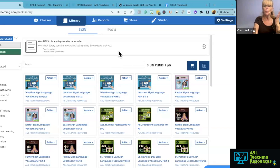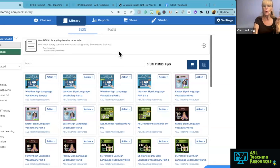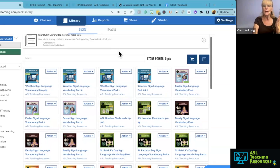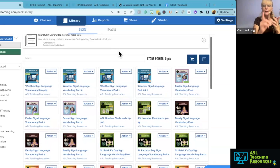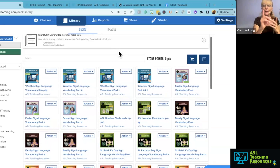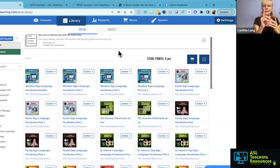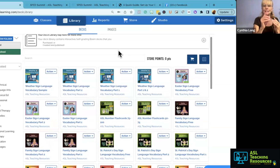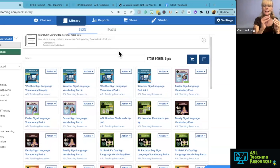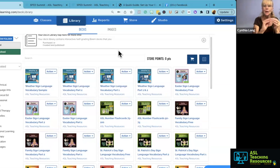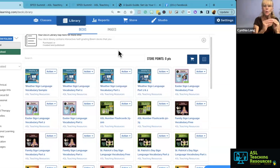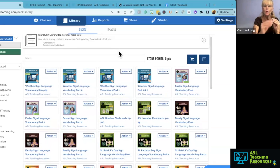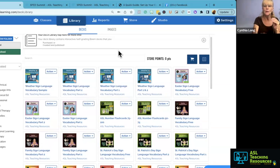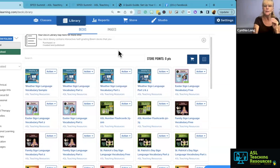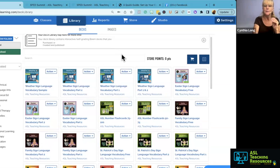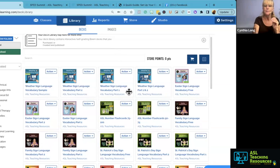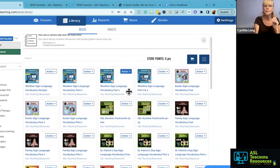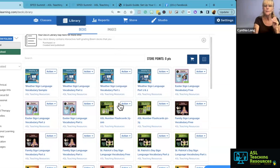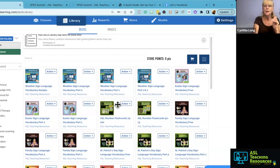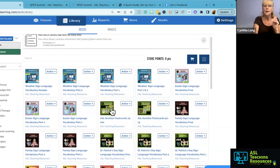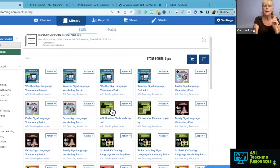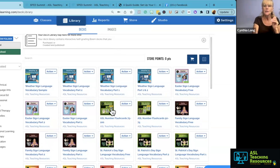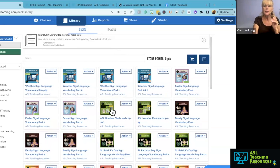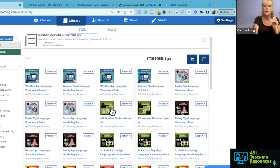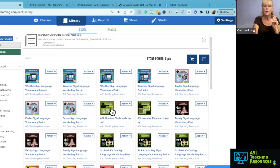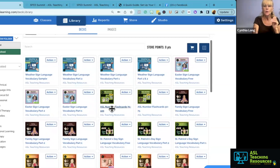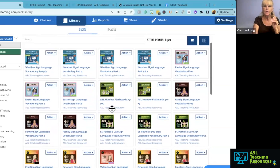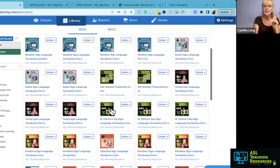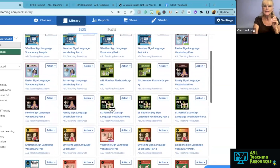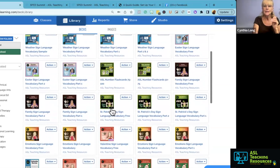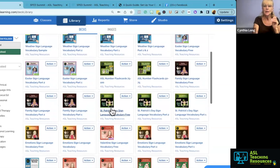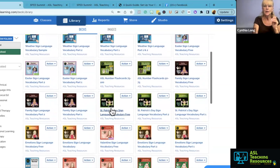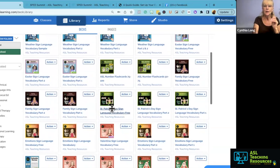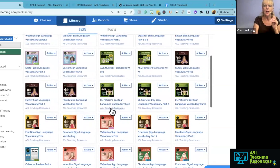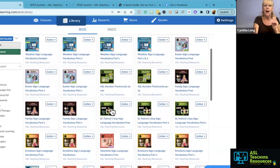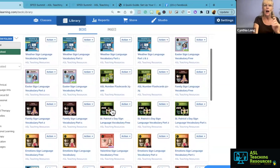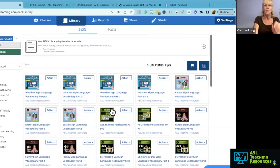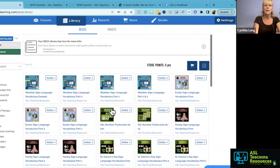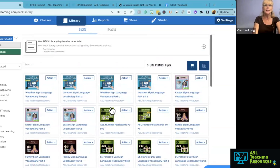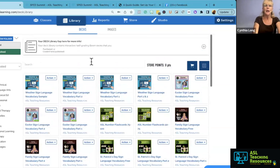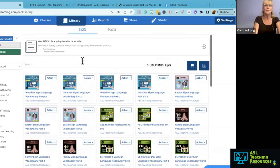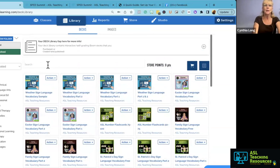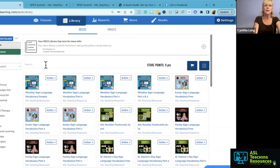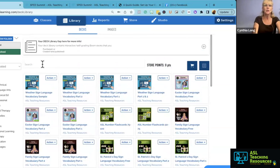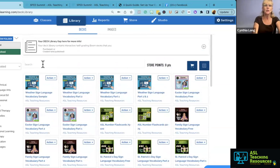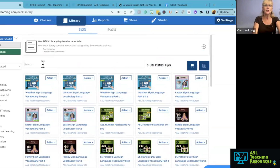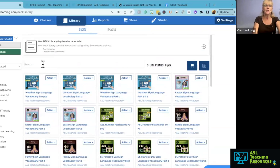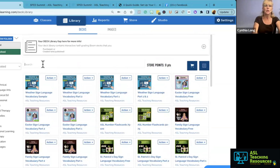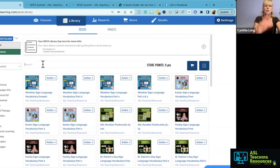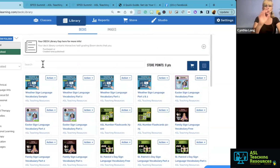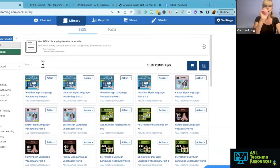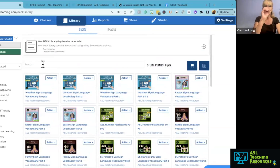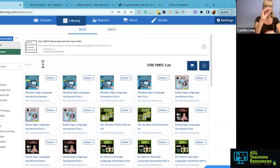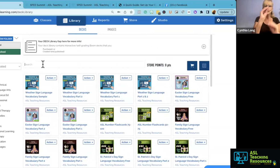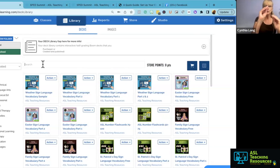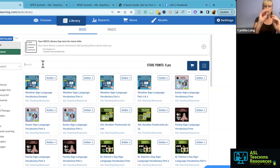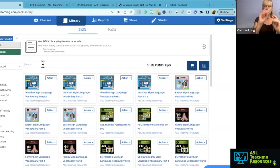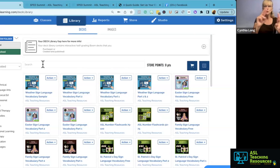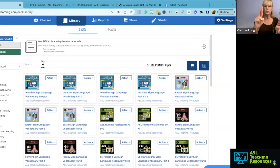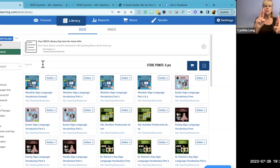one of these number ones. So let me see here. I'm going to type in, so you're at ASL Teaching